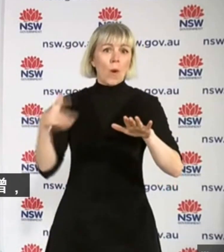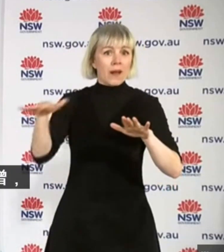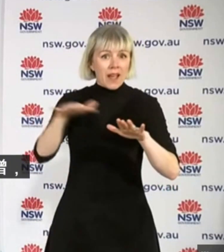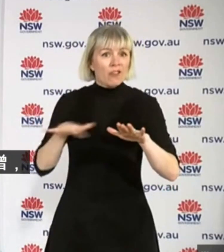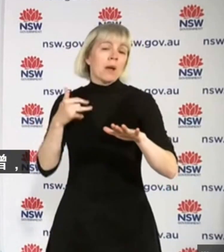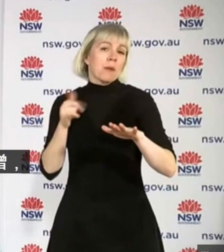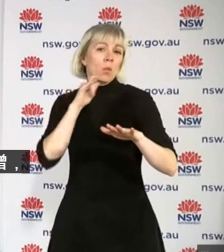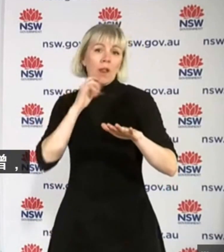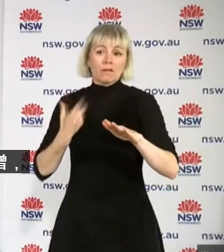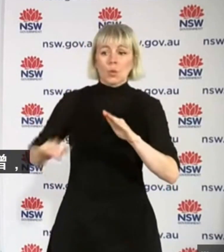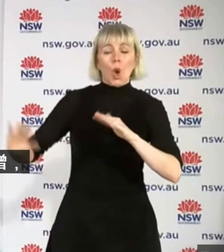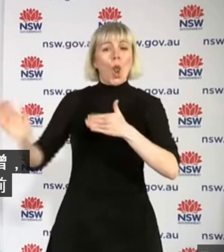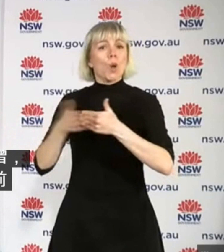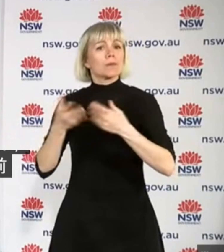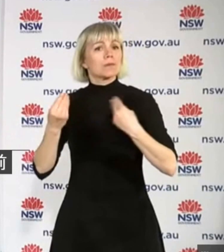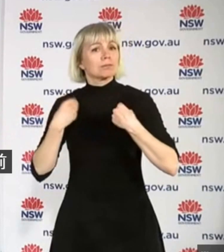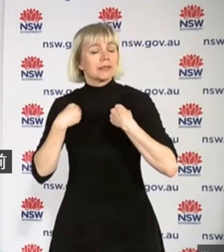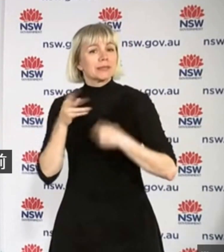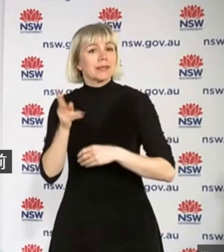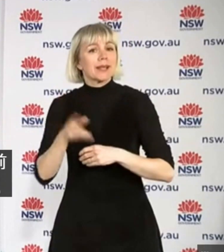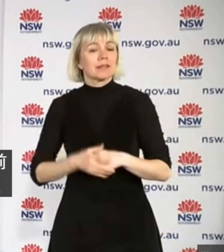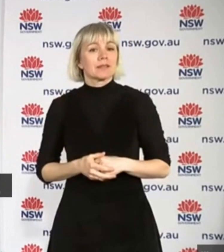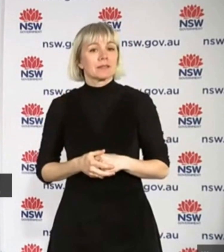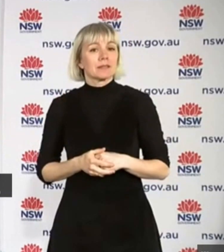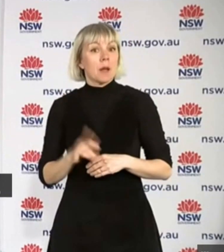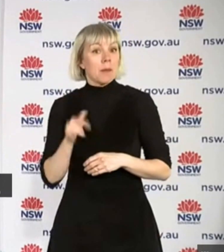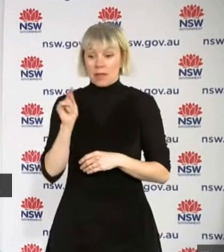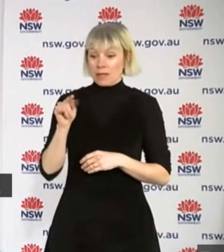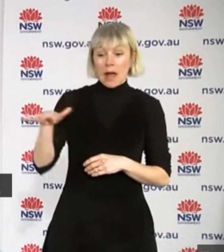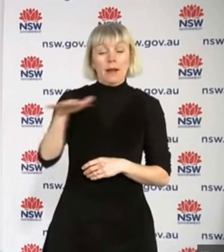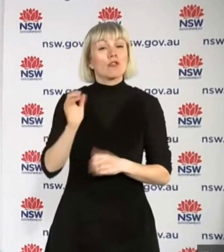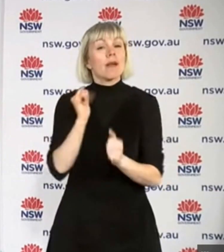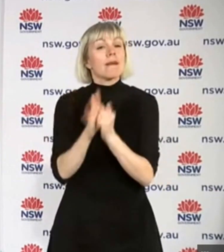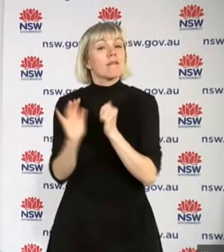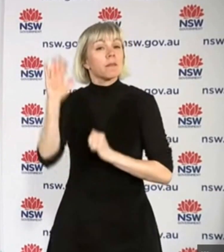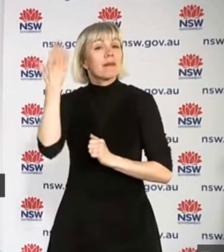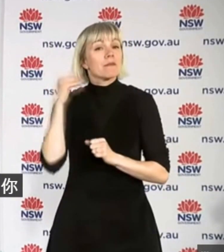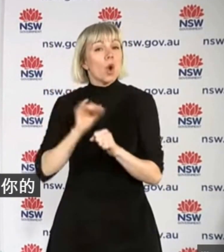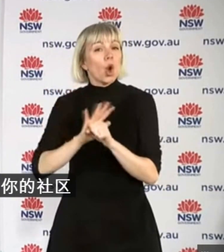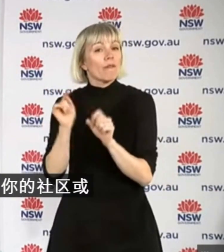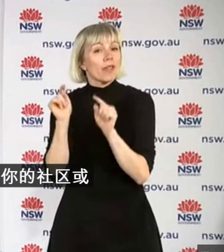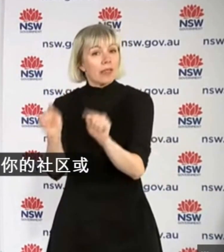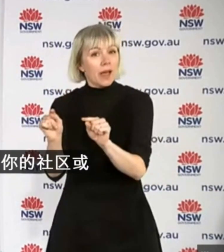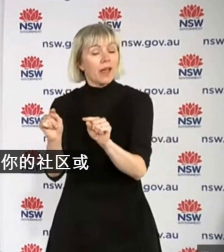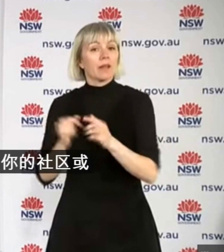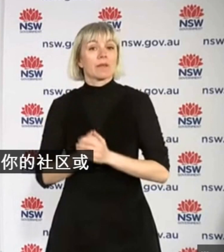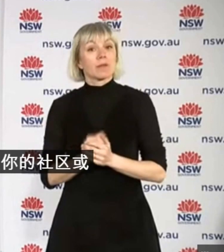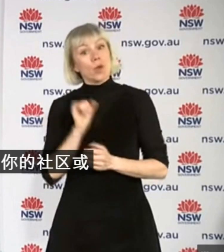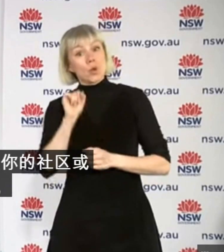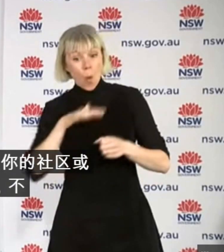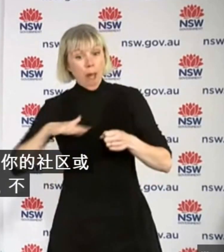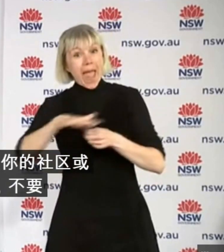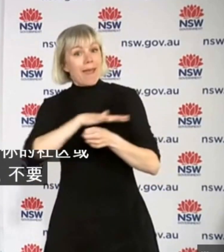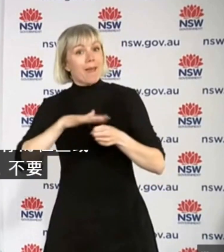and sometimes the surge can occur in a community that's not had any cases before. So don't, just because your community or your suburb hasn't had